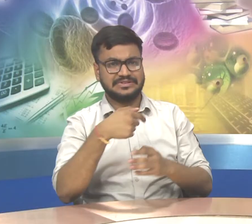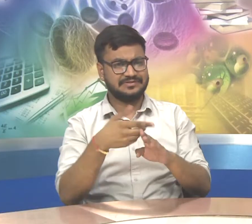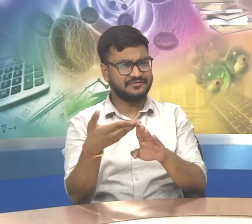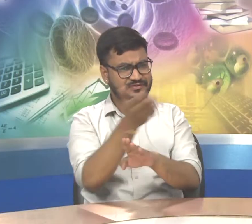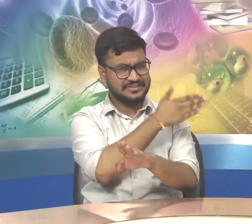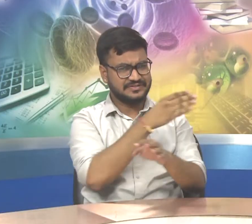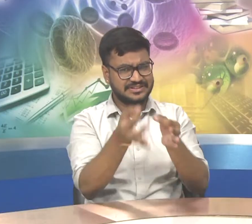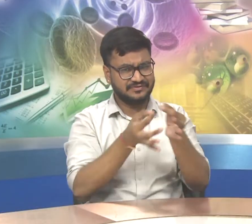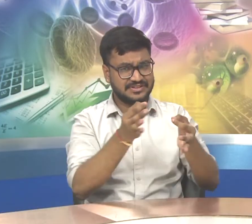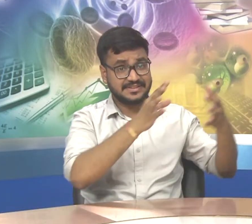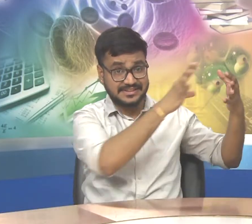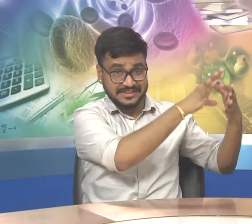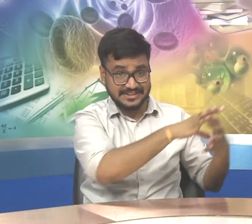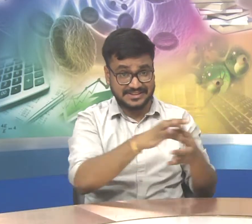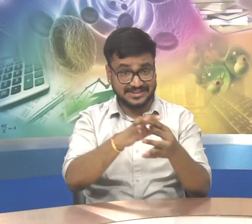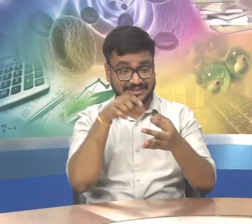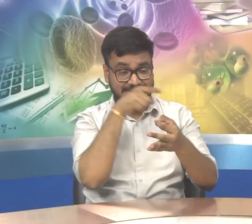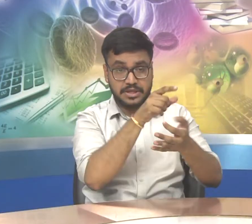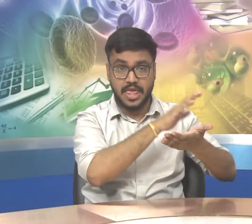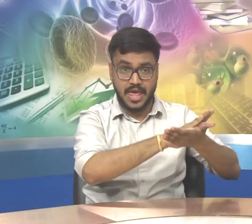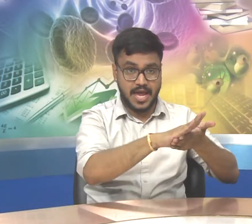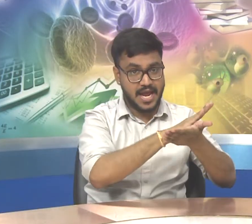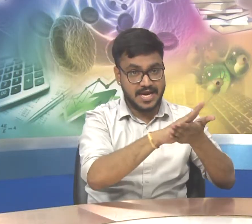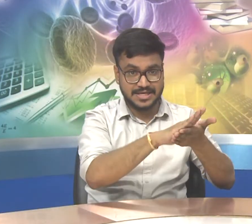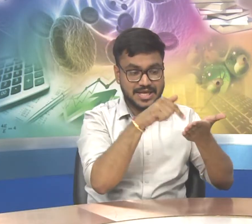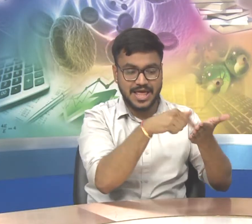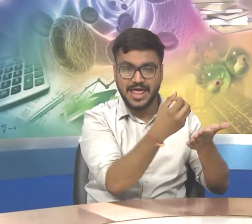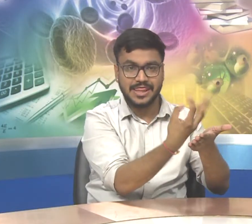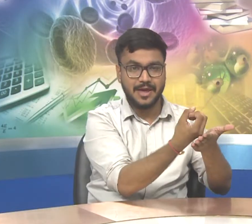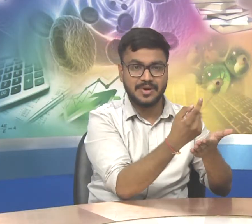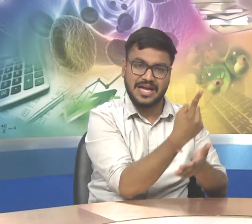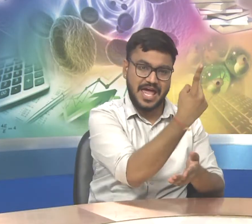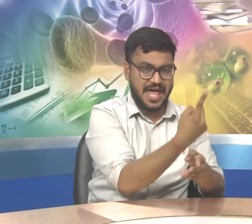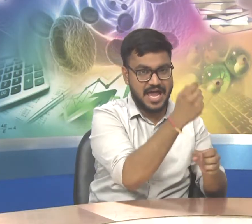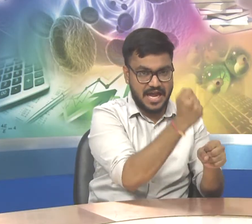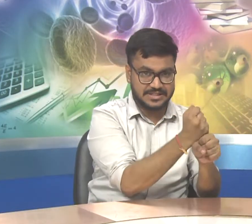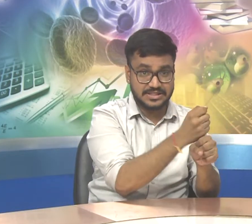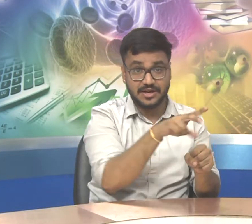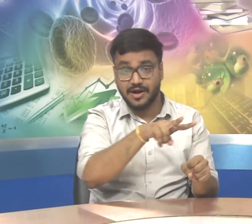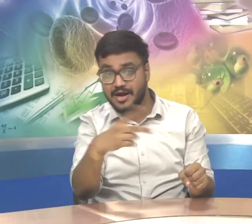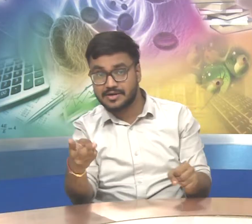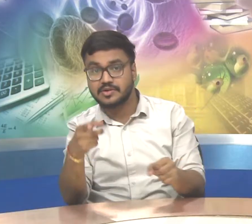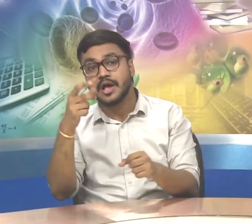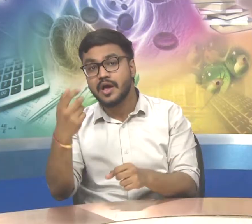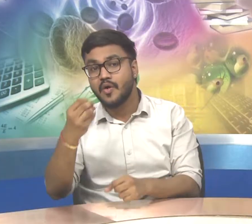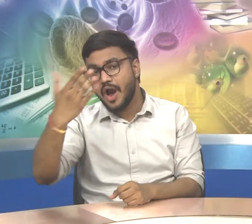Here is a visual explanation of that example.